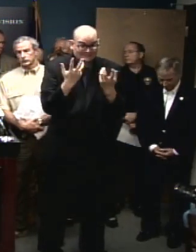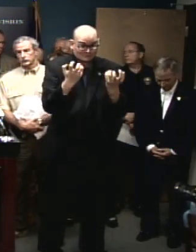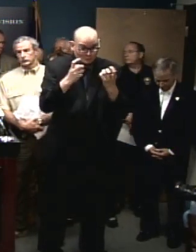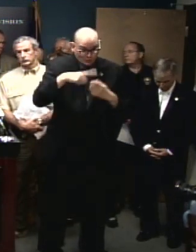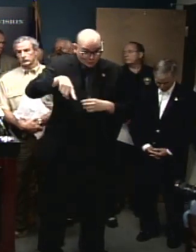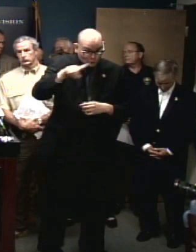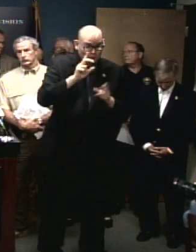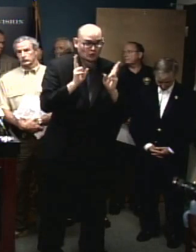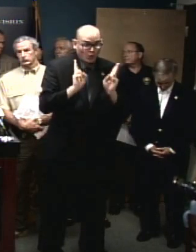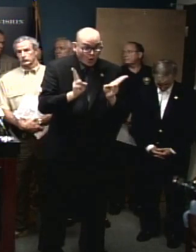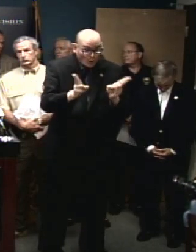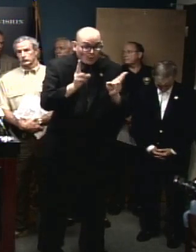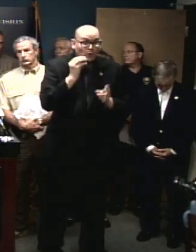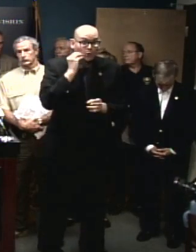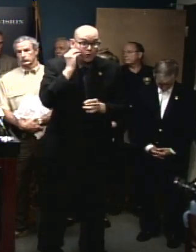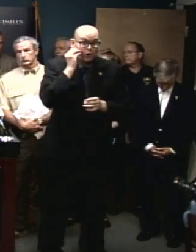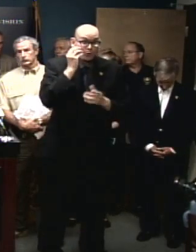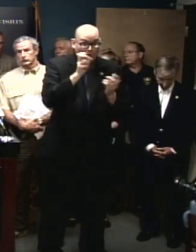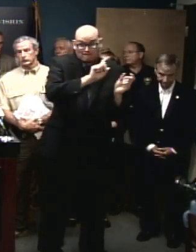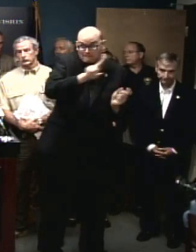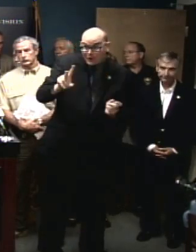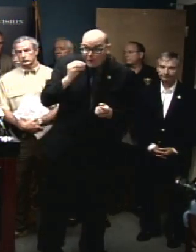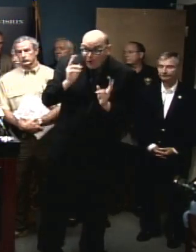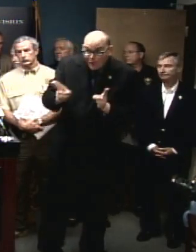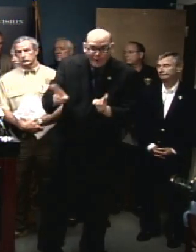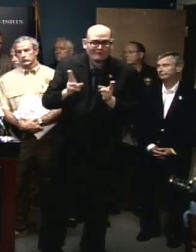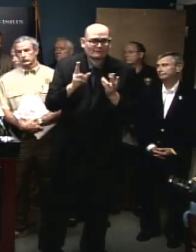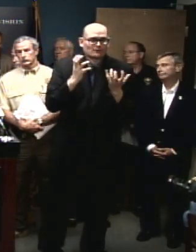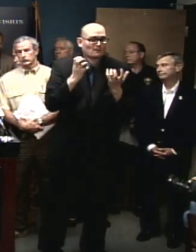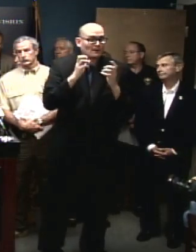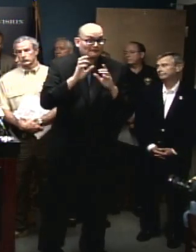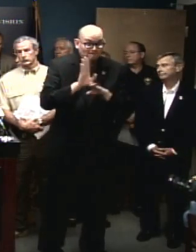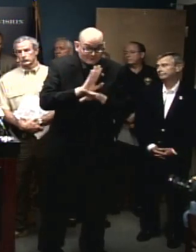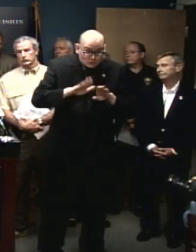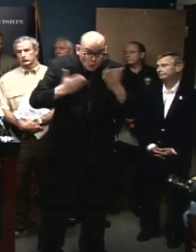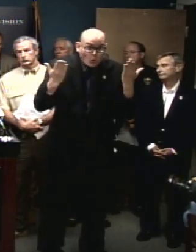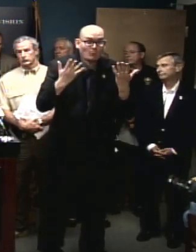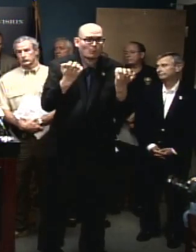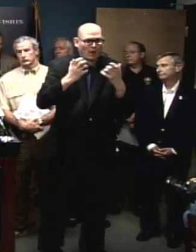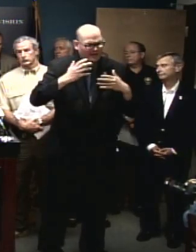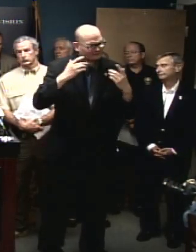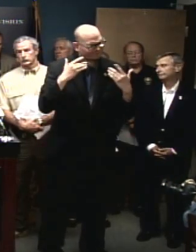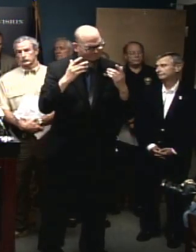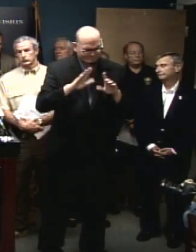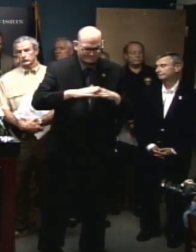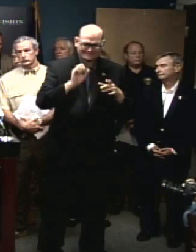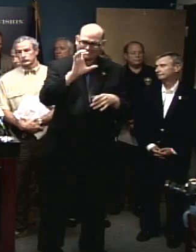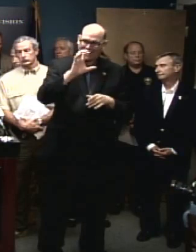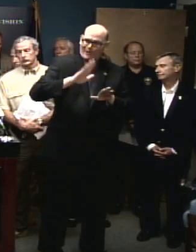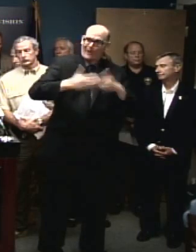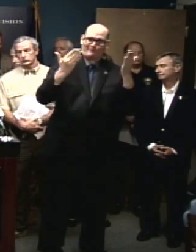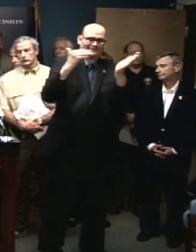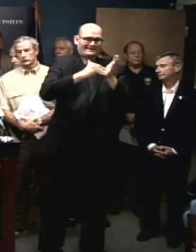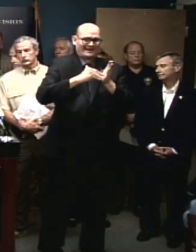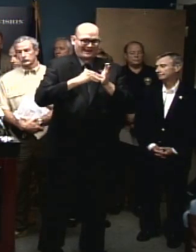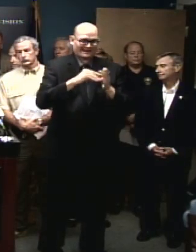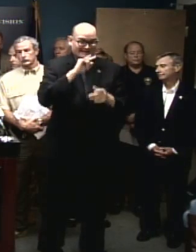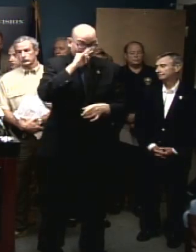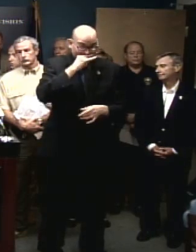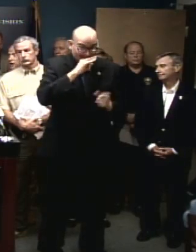businesses up and running, kids back at school, and everybody getting back to what is going to be their daily lives. But we are dealing